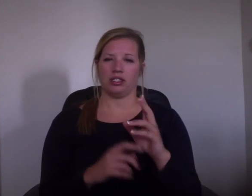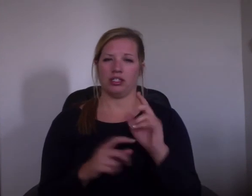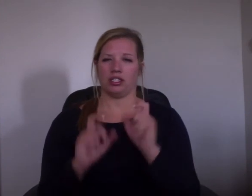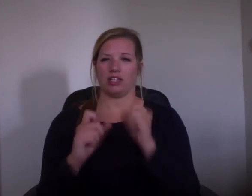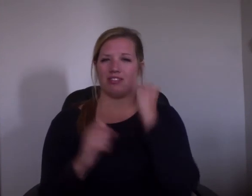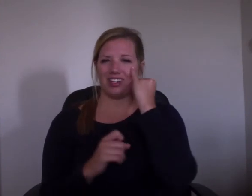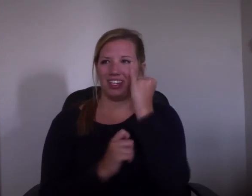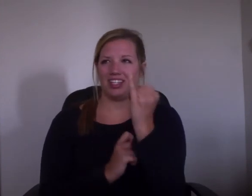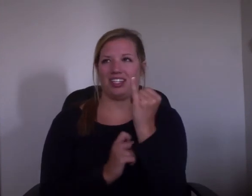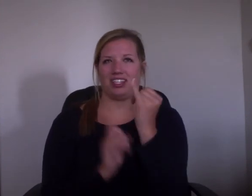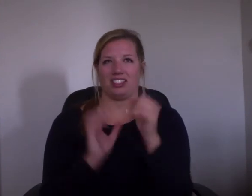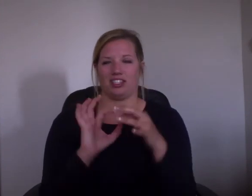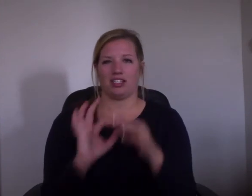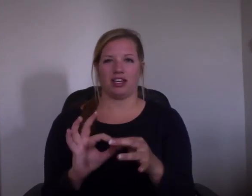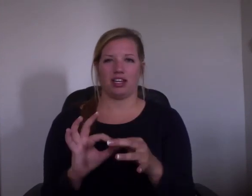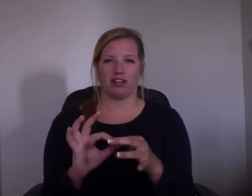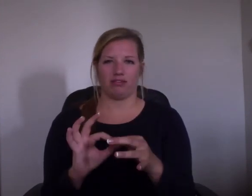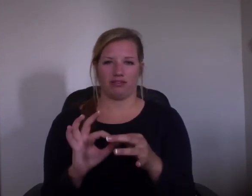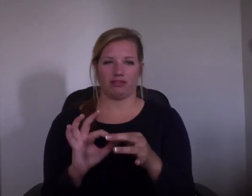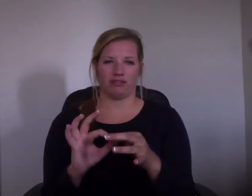Vietnamization process under Richard Nixon.